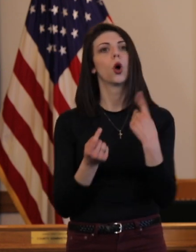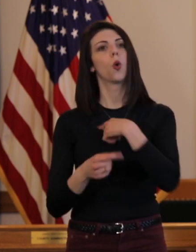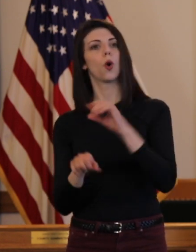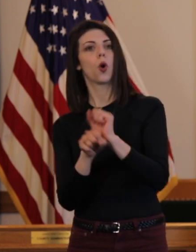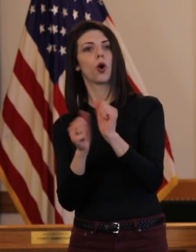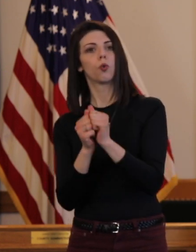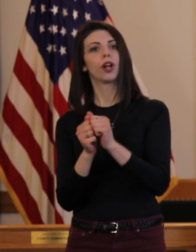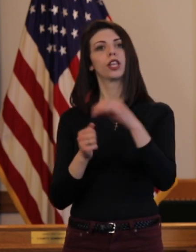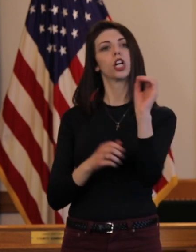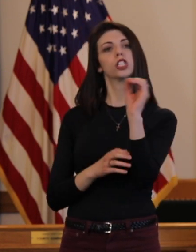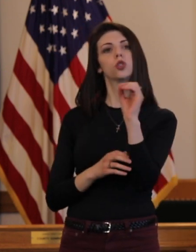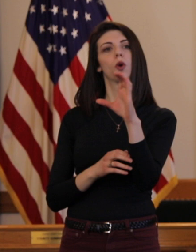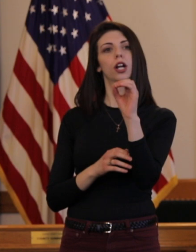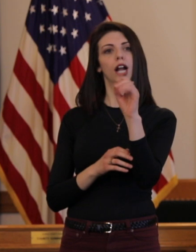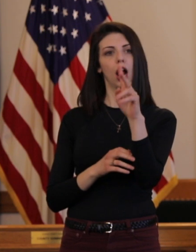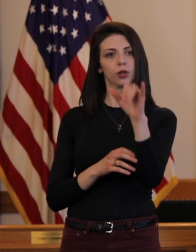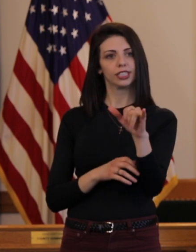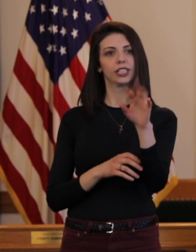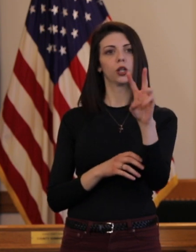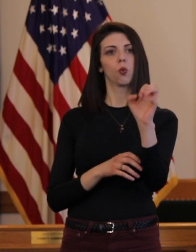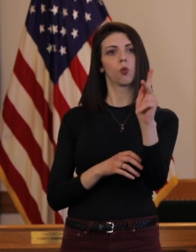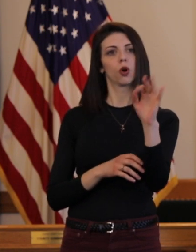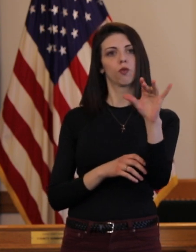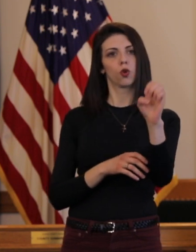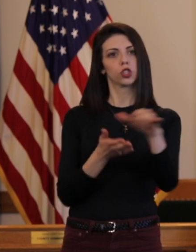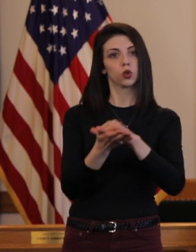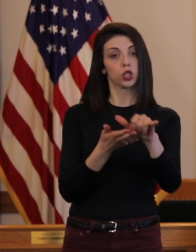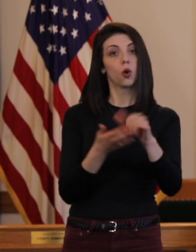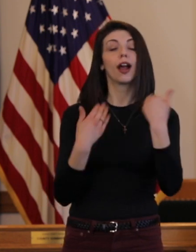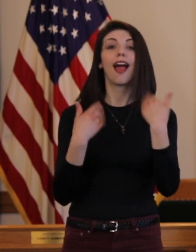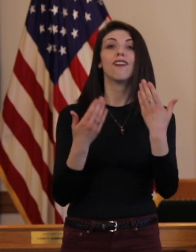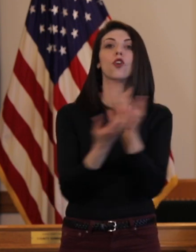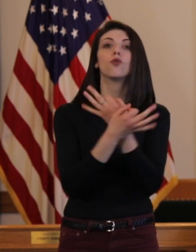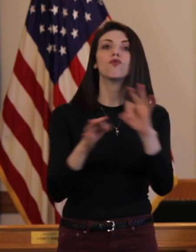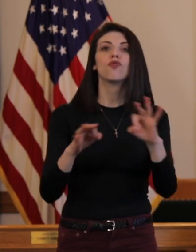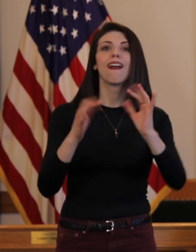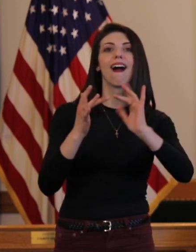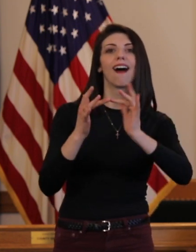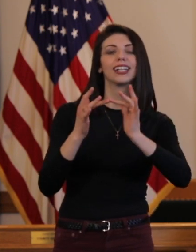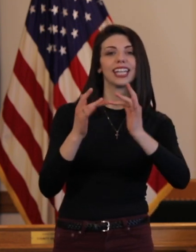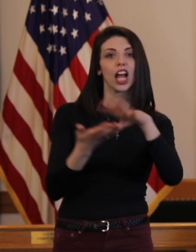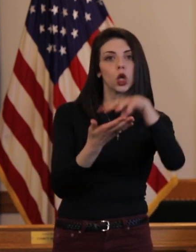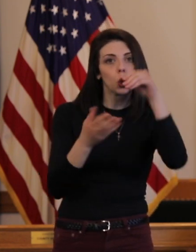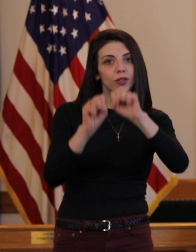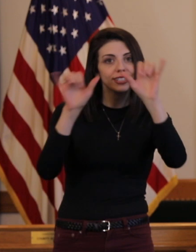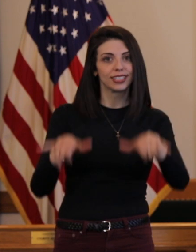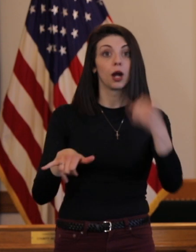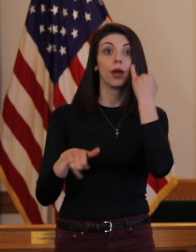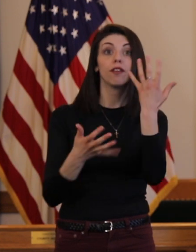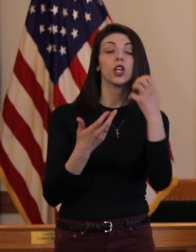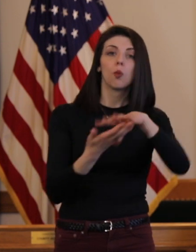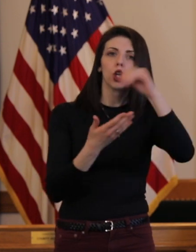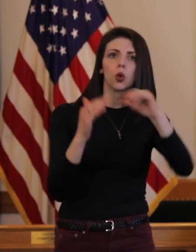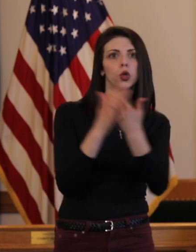program that helps people develop their employment skills. They are offering an online learning system that anyone can use to learn new skills and